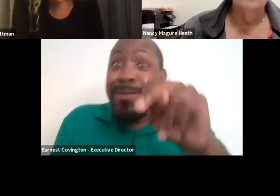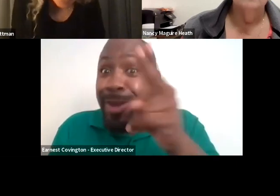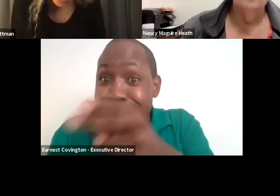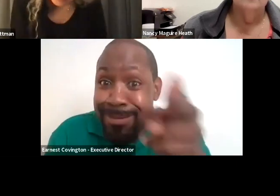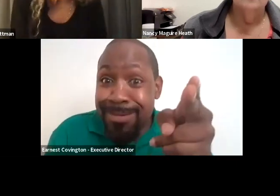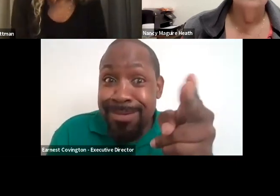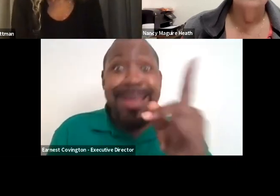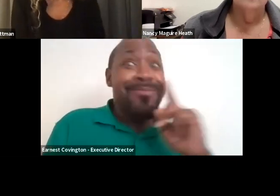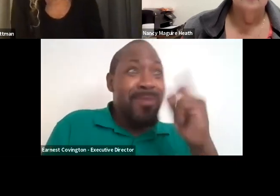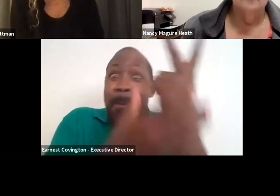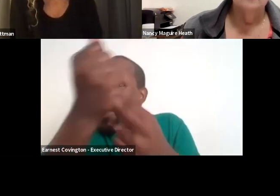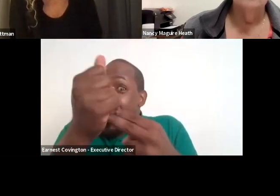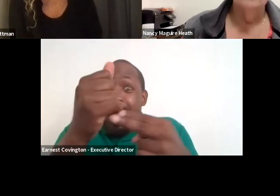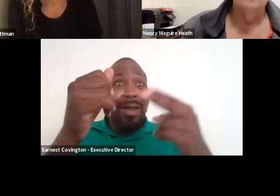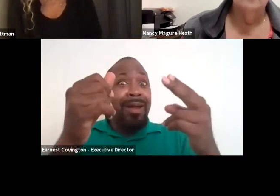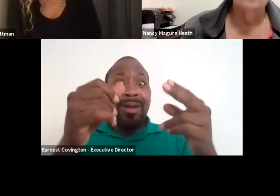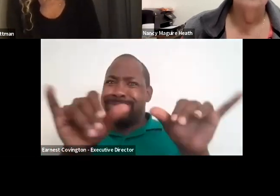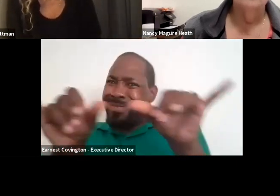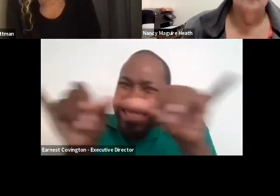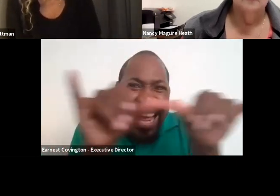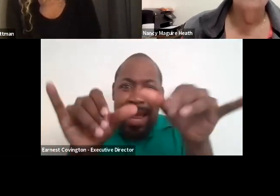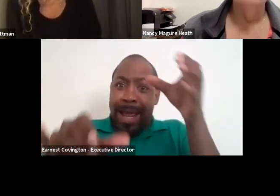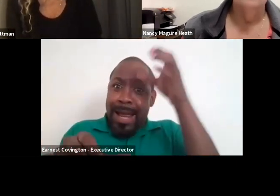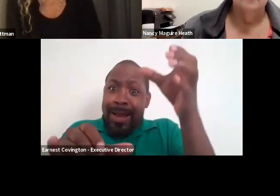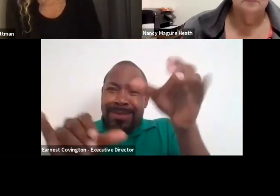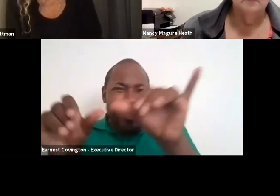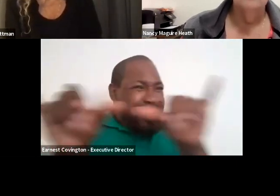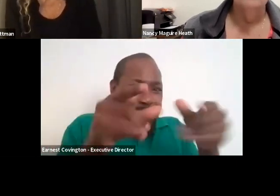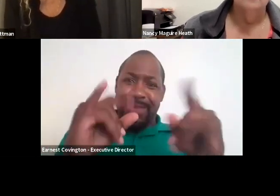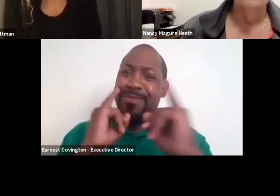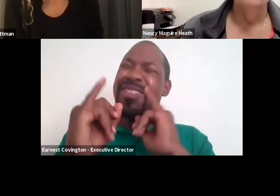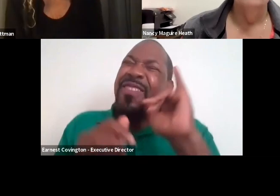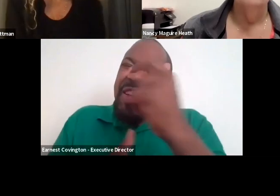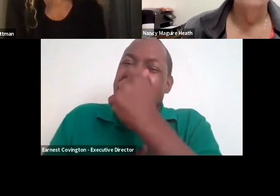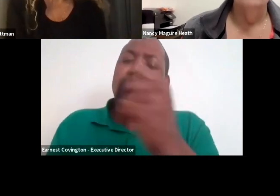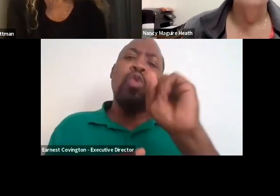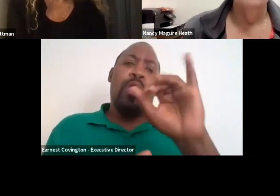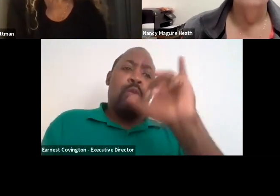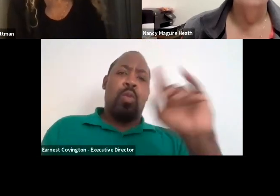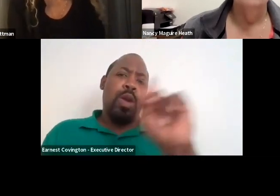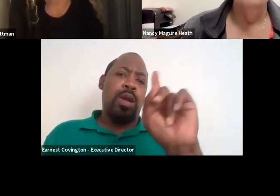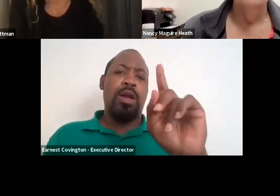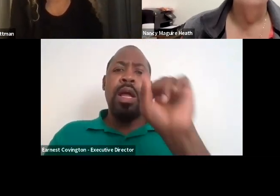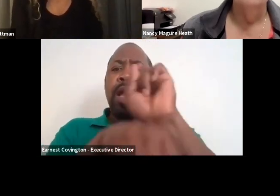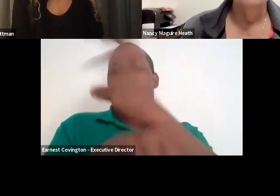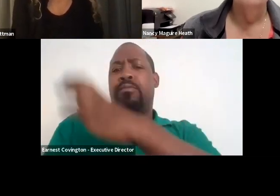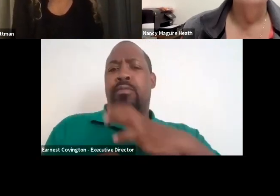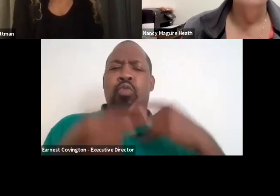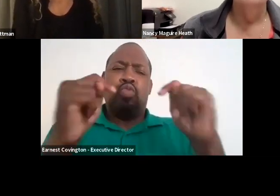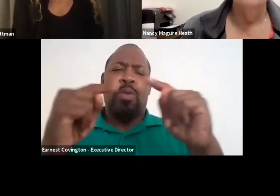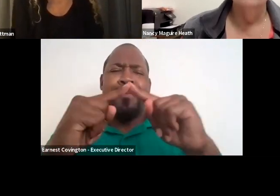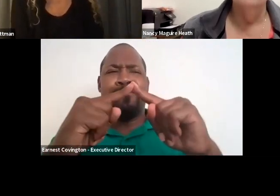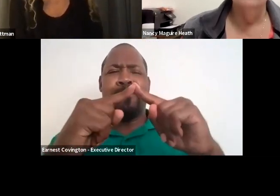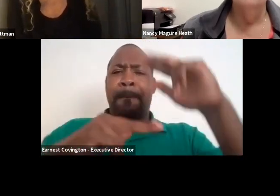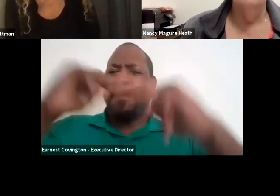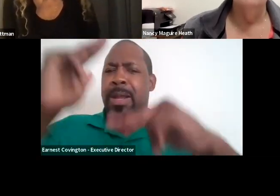access has to be ensured for deaf and hard of hearing people, that hard of hearing people also suffer from the lack of